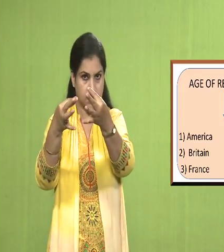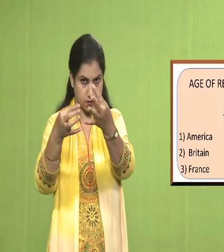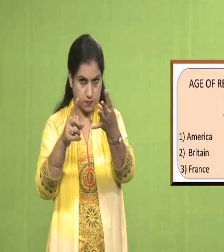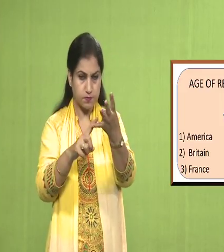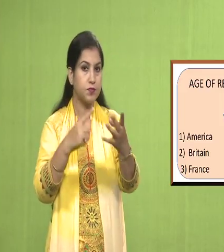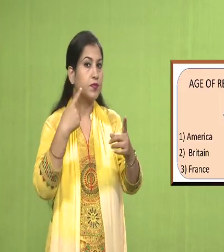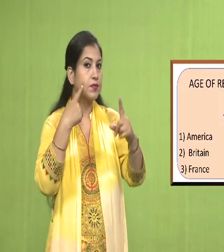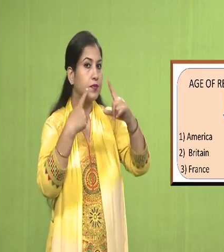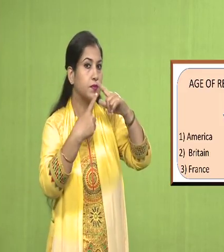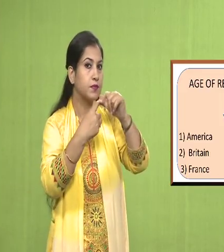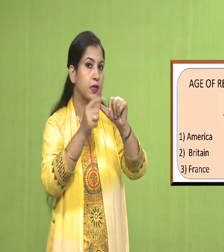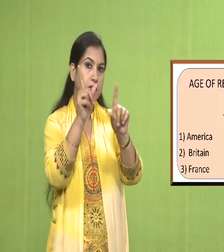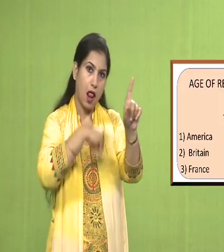Italy,